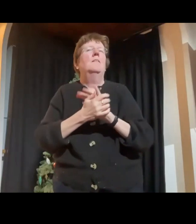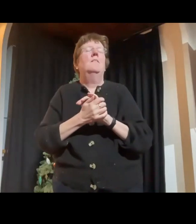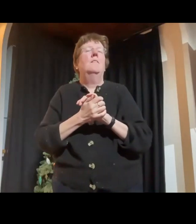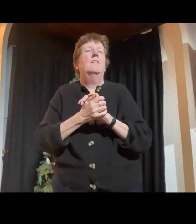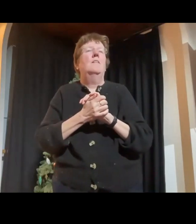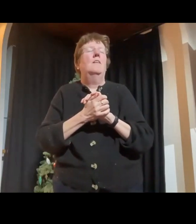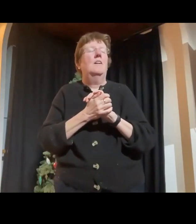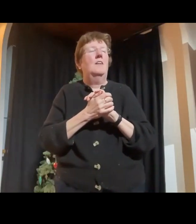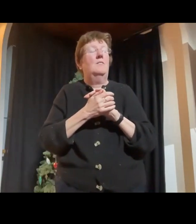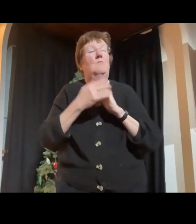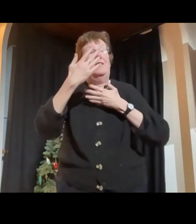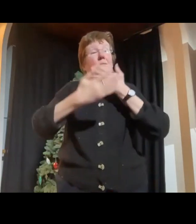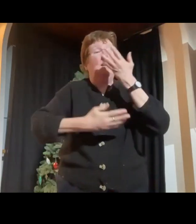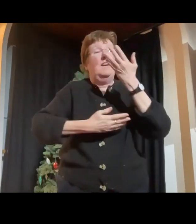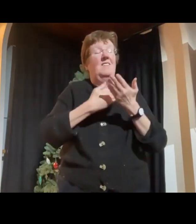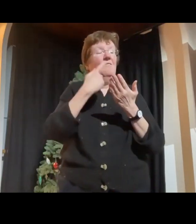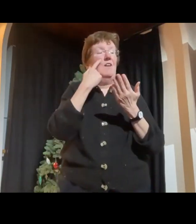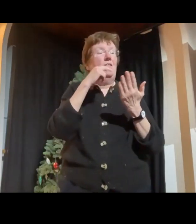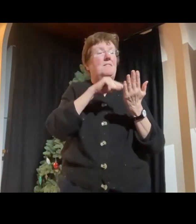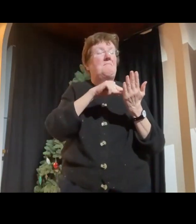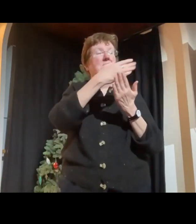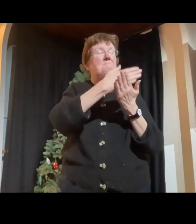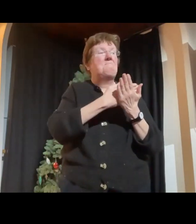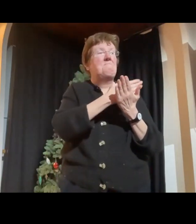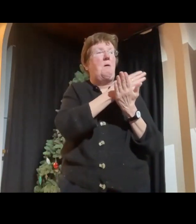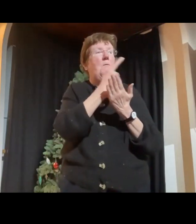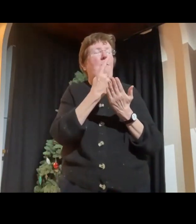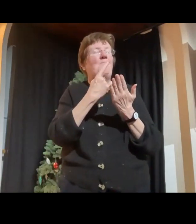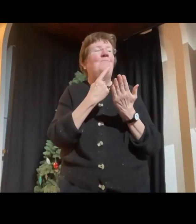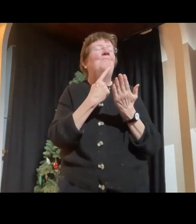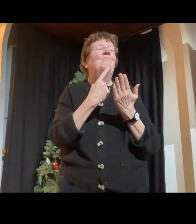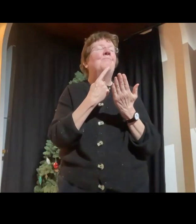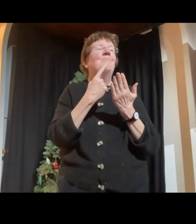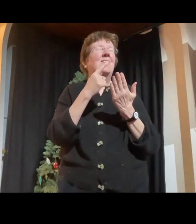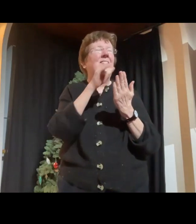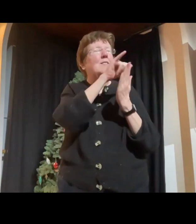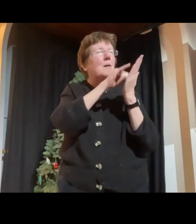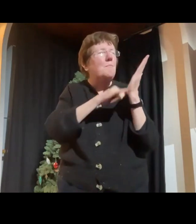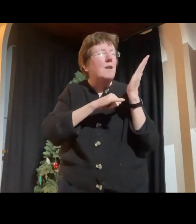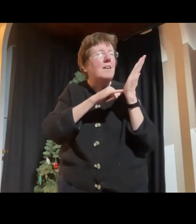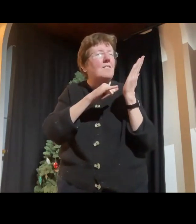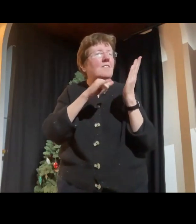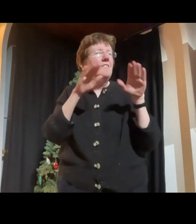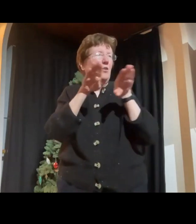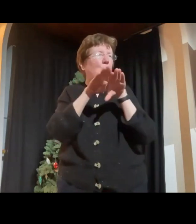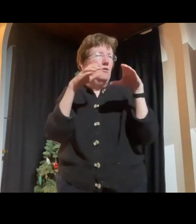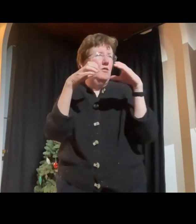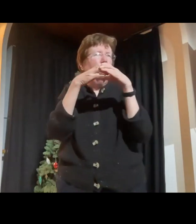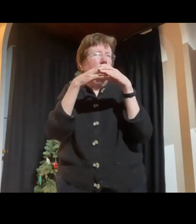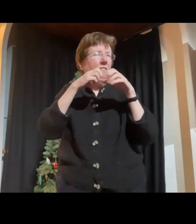of the national plan that was taking place around the same time. And so we explained our findings from part one of the research.